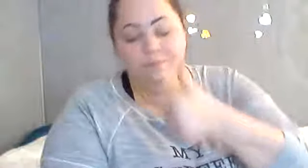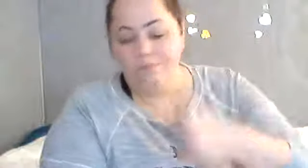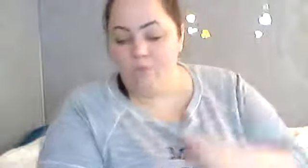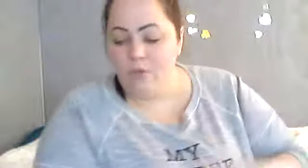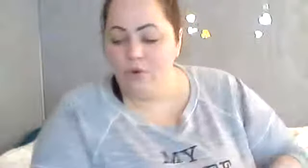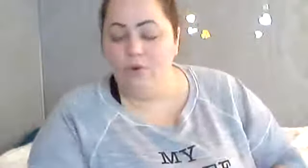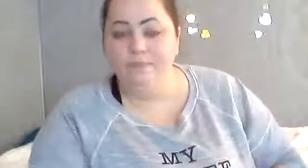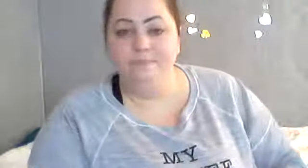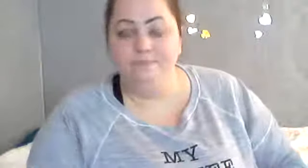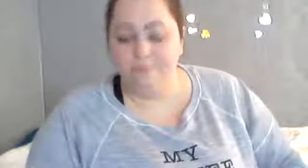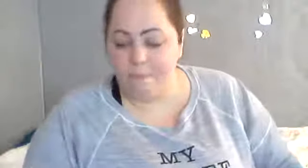Cool.